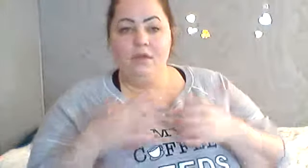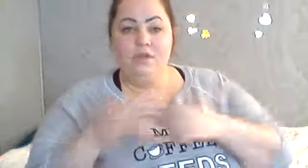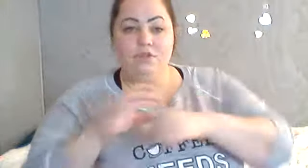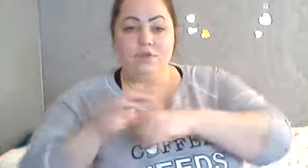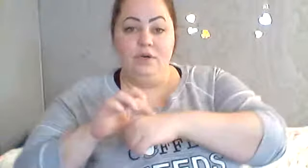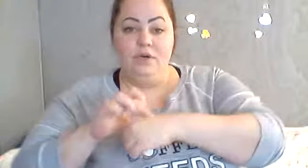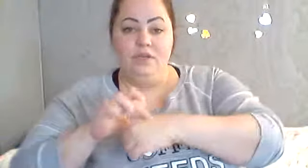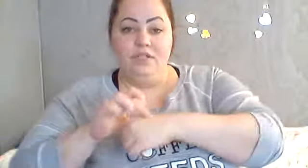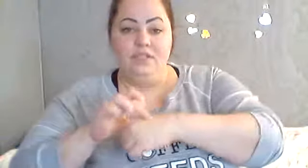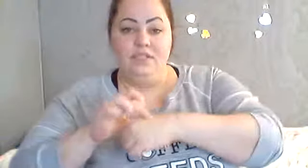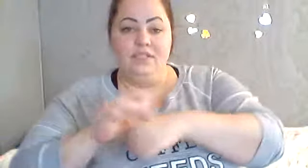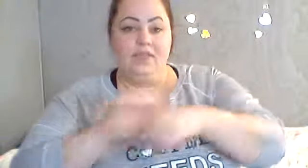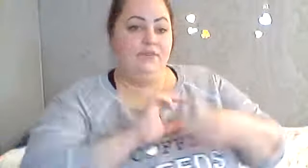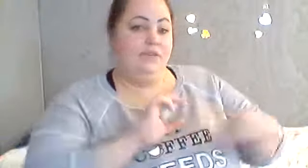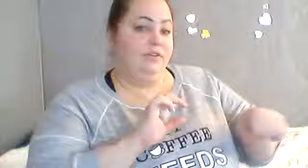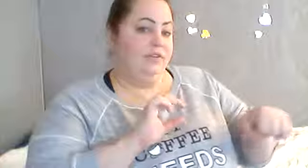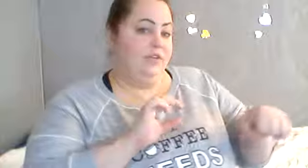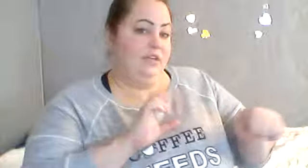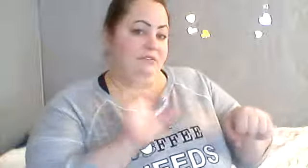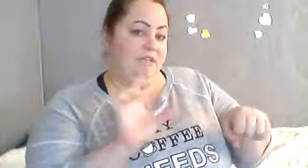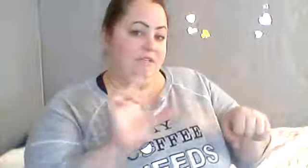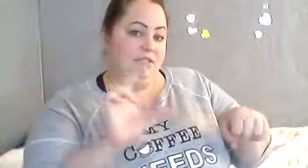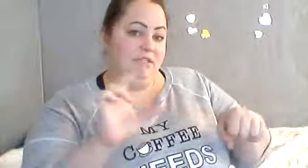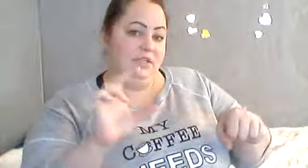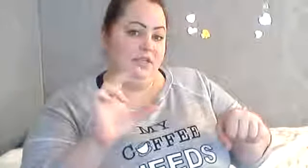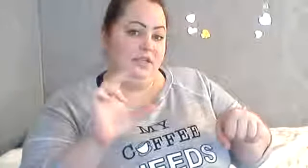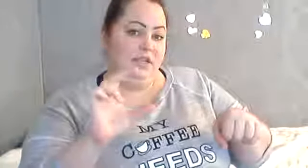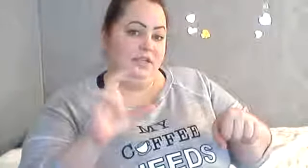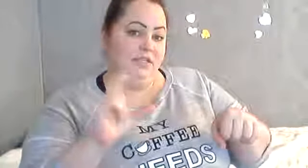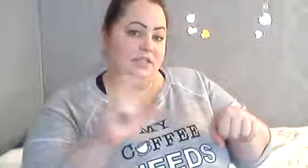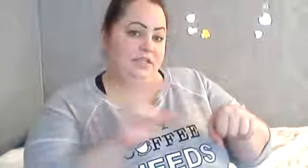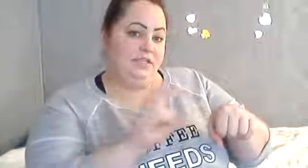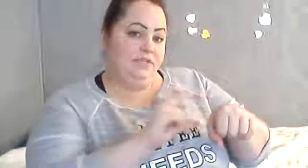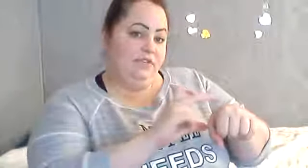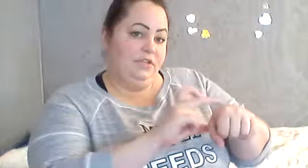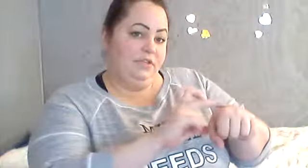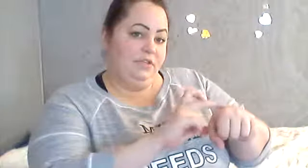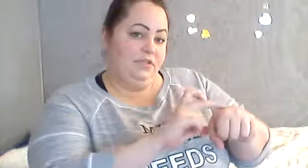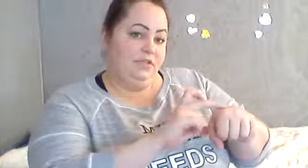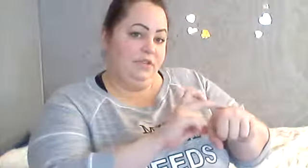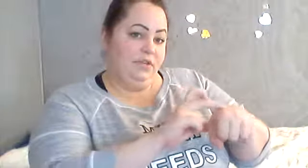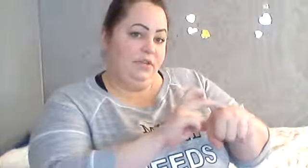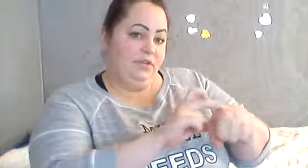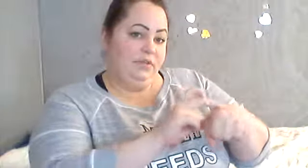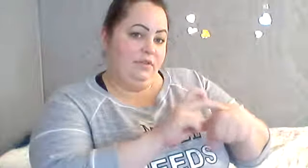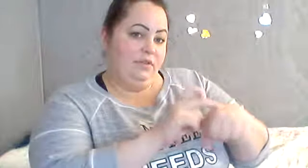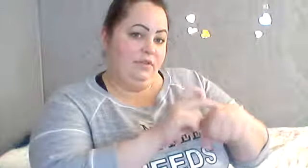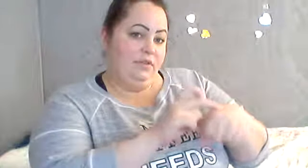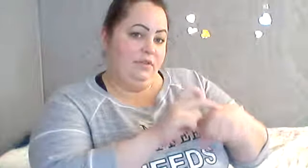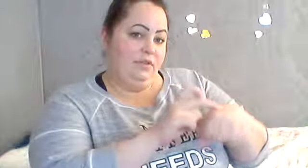You do earth. This is a sign for earth. You take a fist. And you take these two fingers and hold it. Earth.